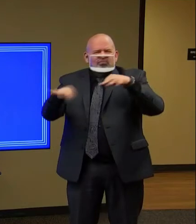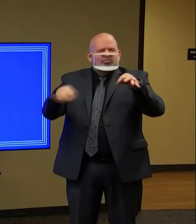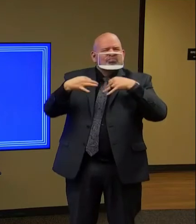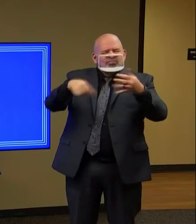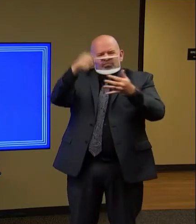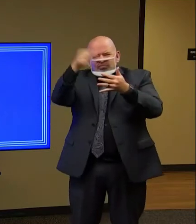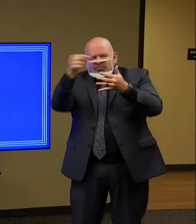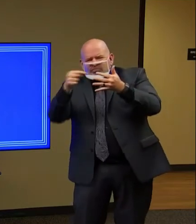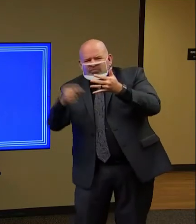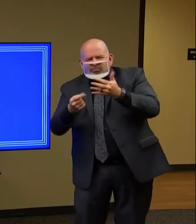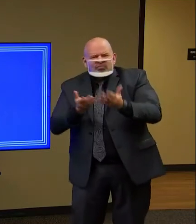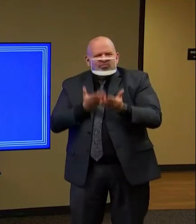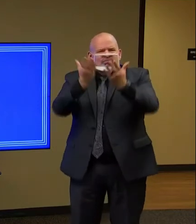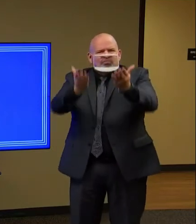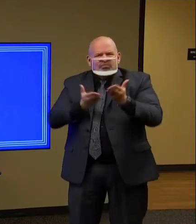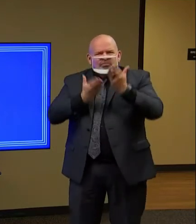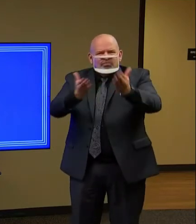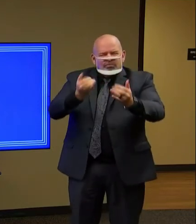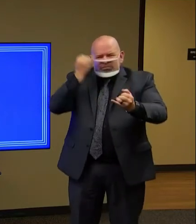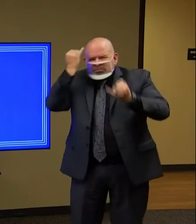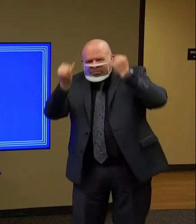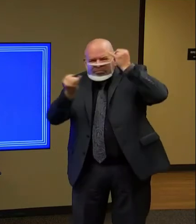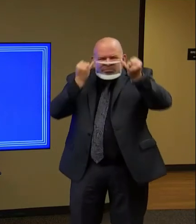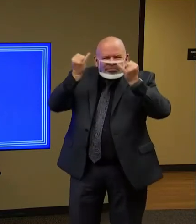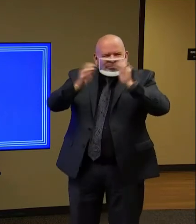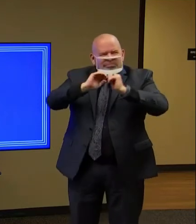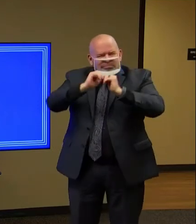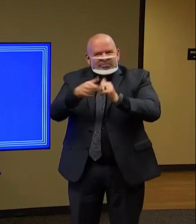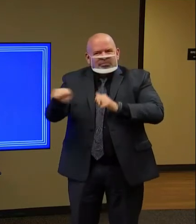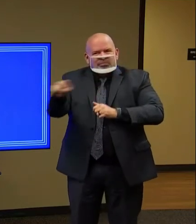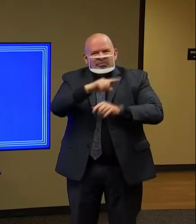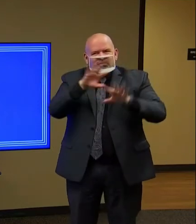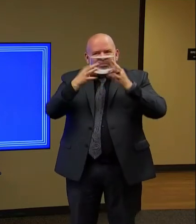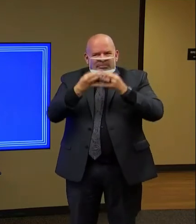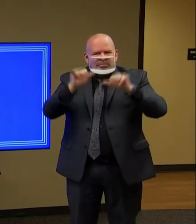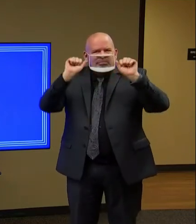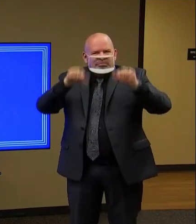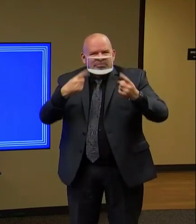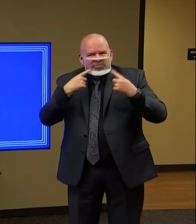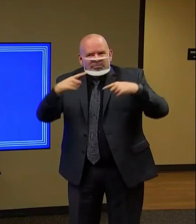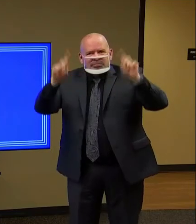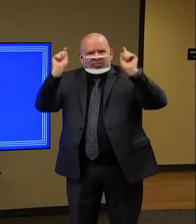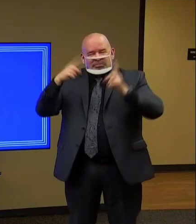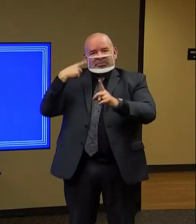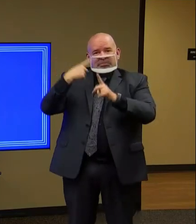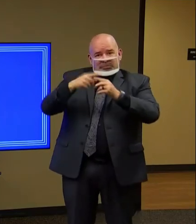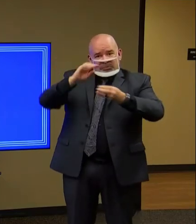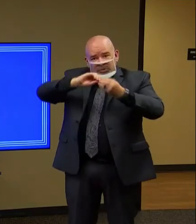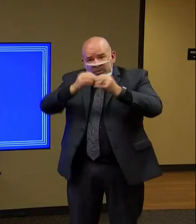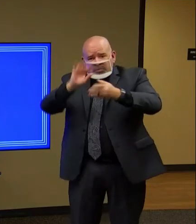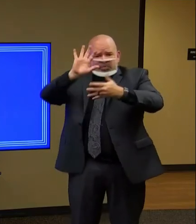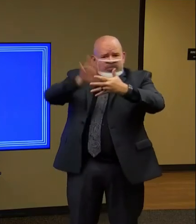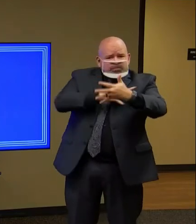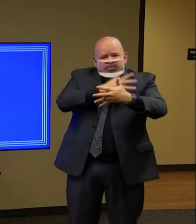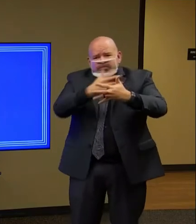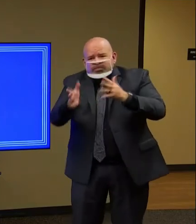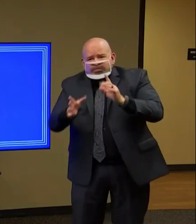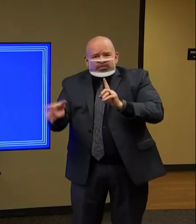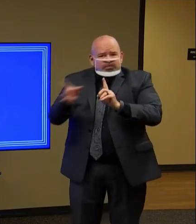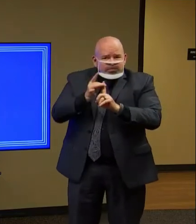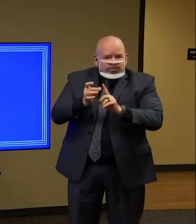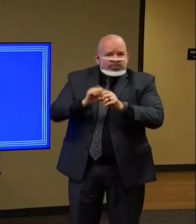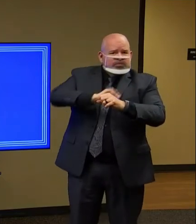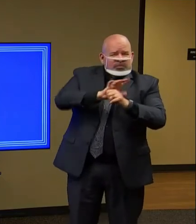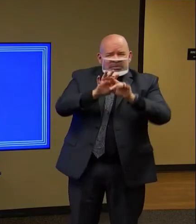But at this point, the facts are very clear. The facts are that masks work. I talked to a